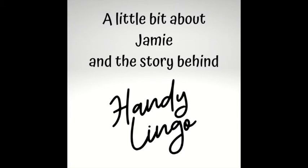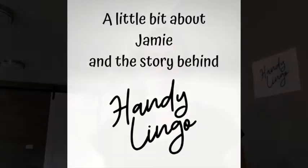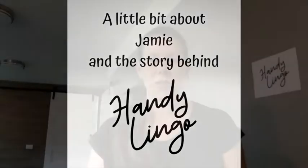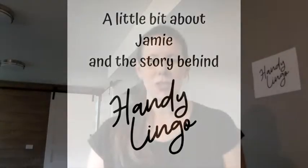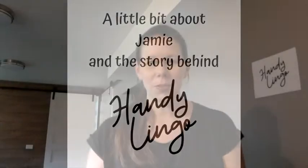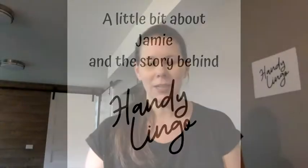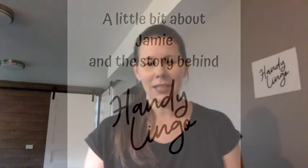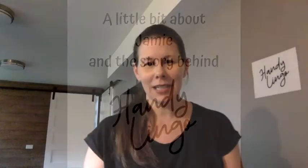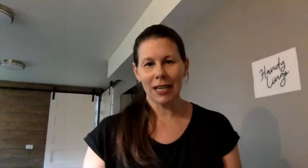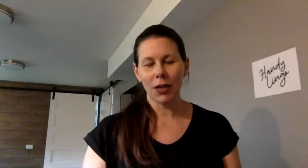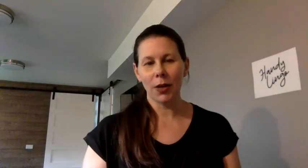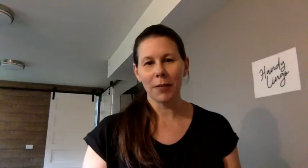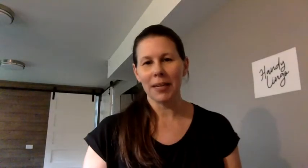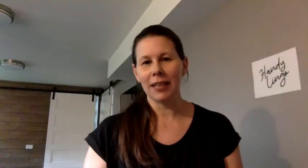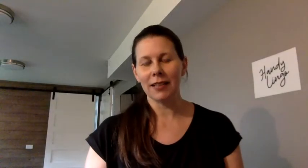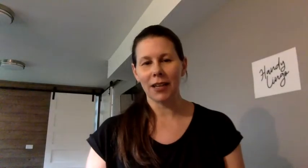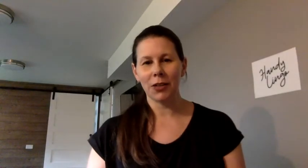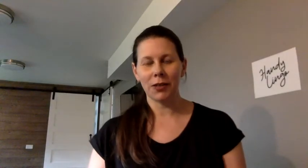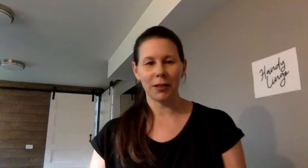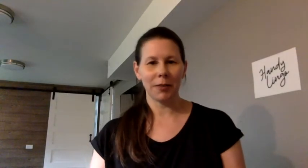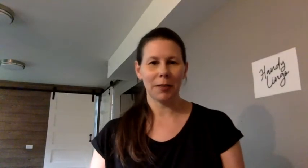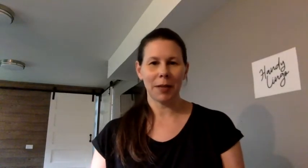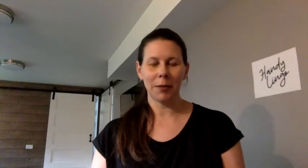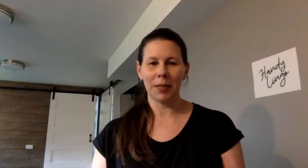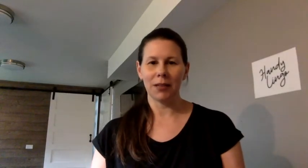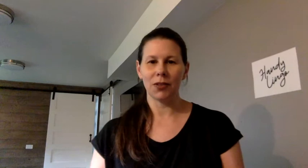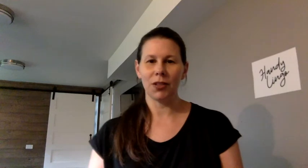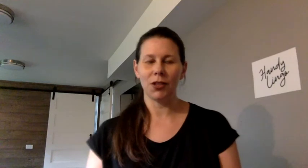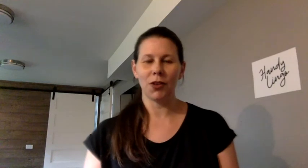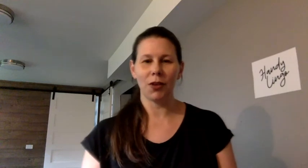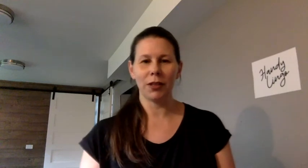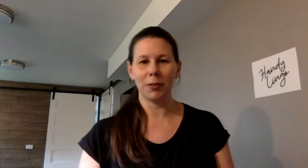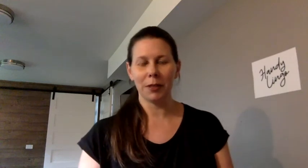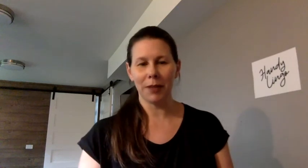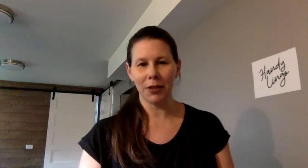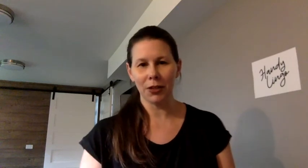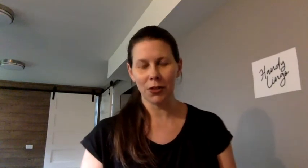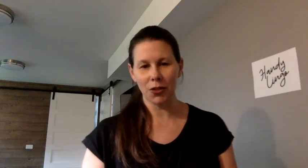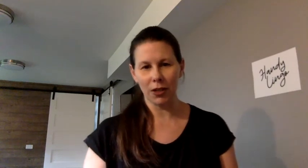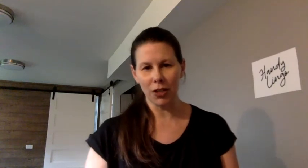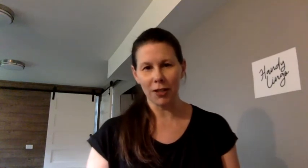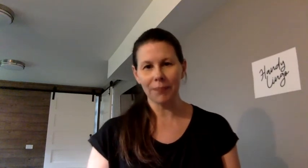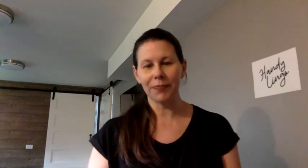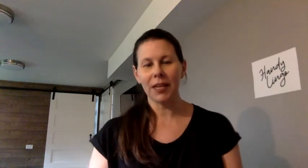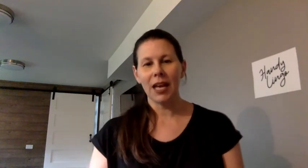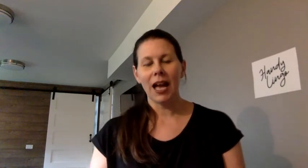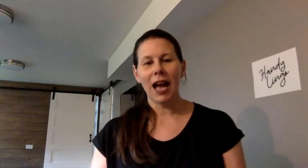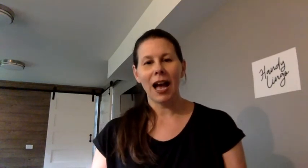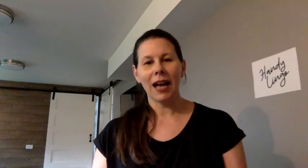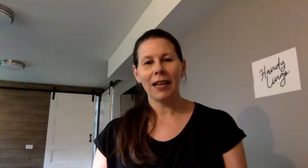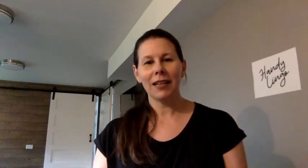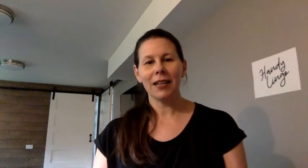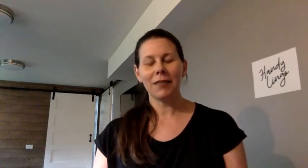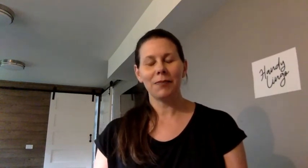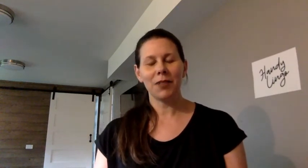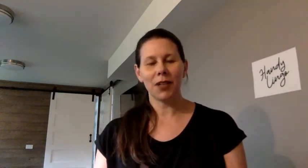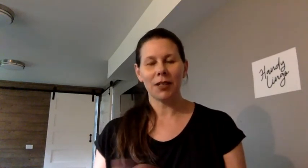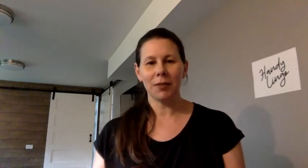I just wanted to take a quick minute and tell you a little bit about me so that you know a little bit about your instructor. I started